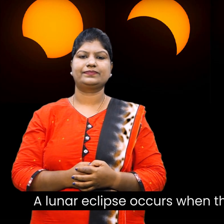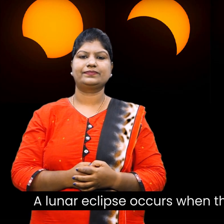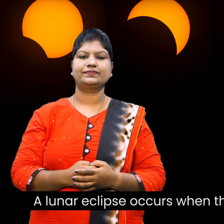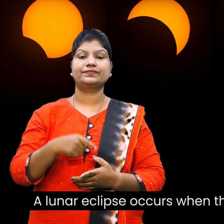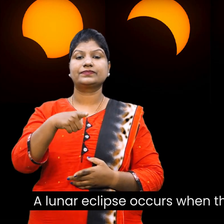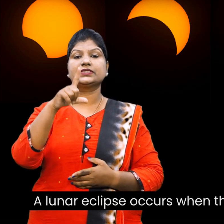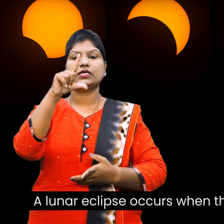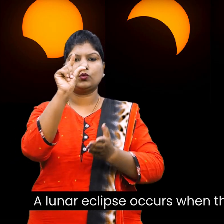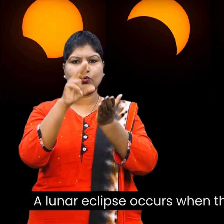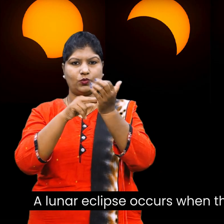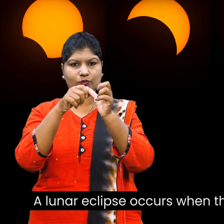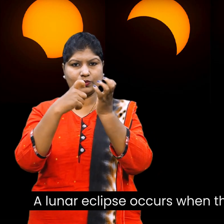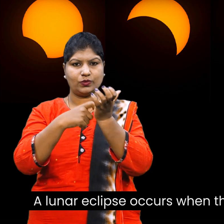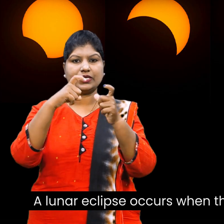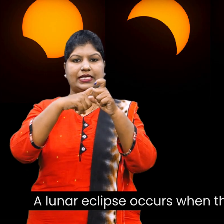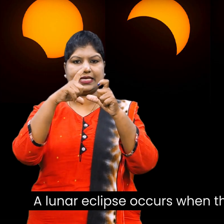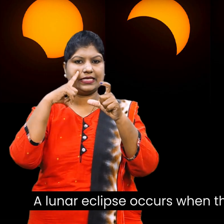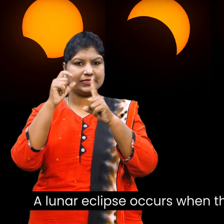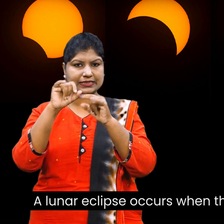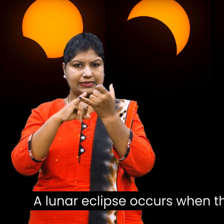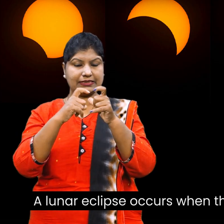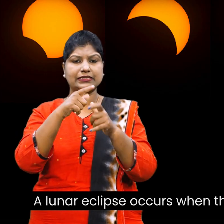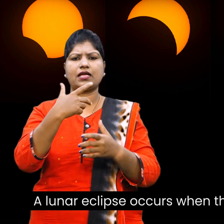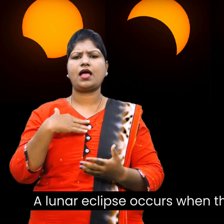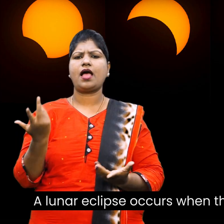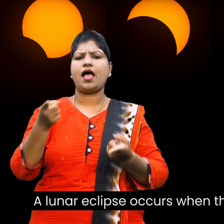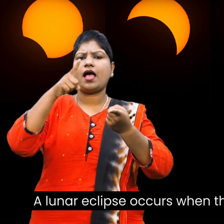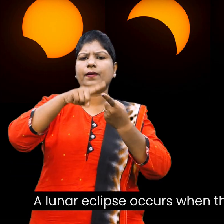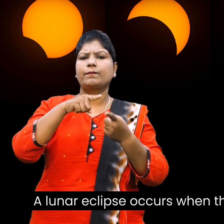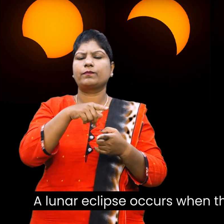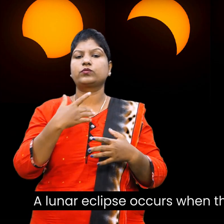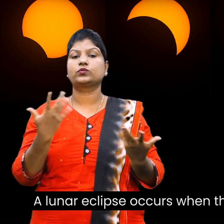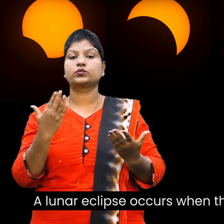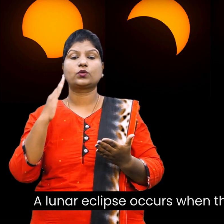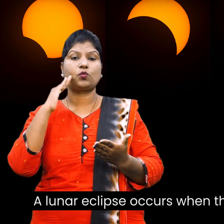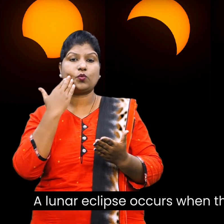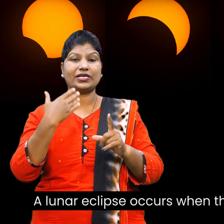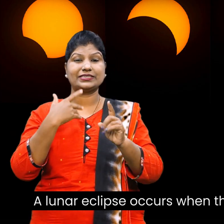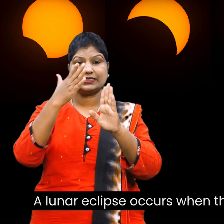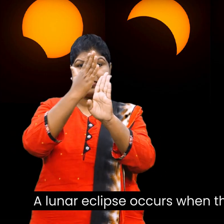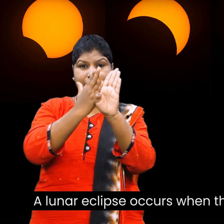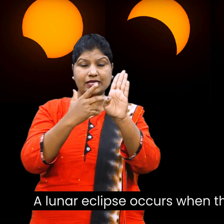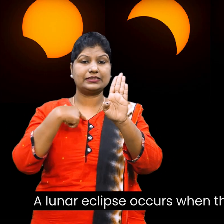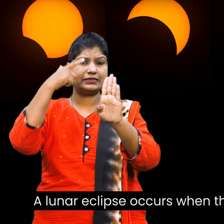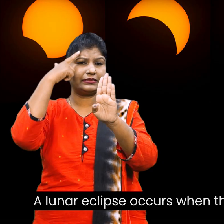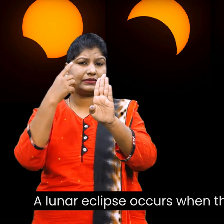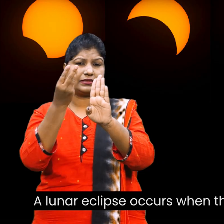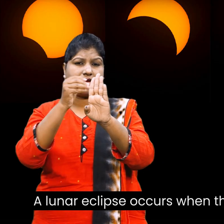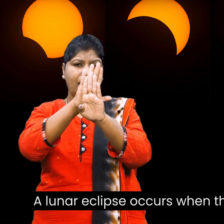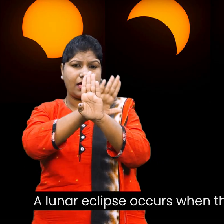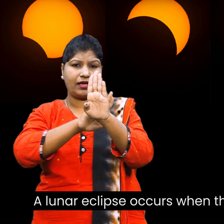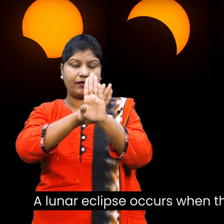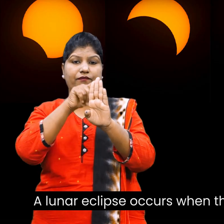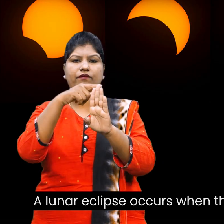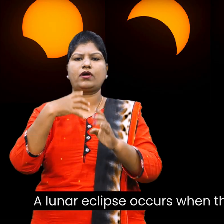a lunar eclipse occurs when the shadow of the earth falls